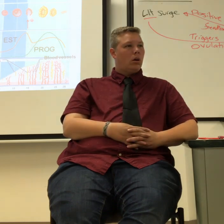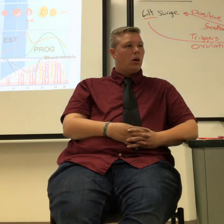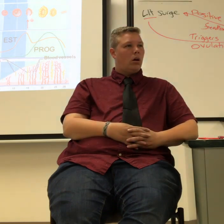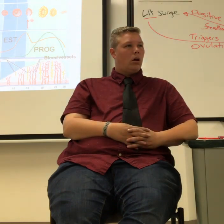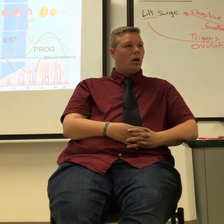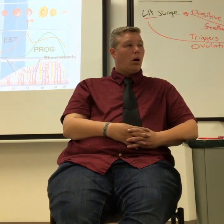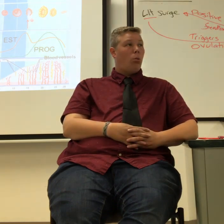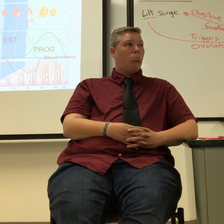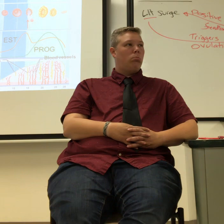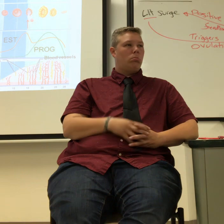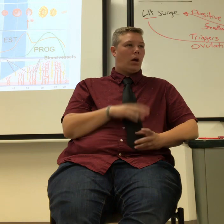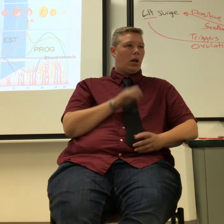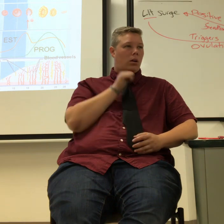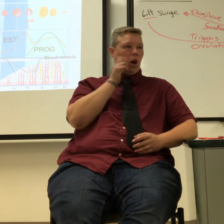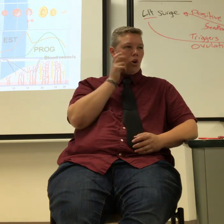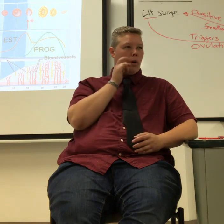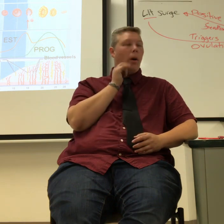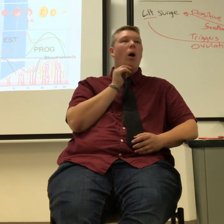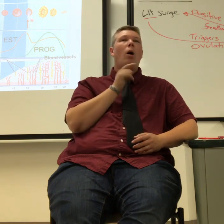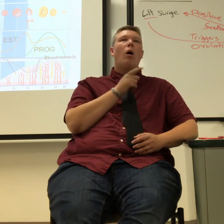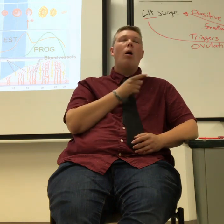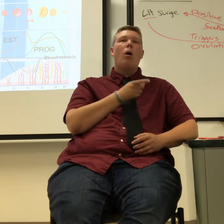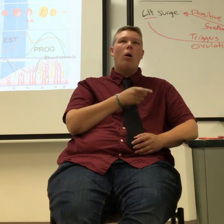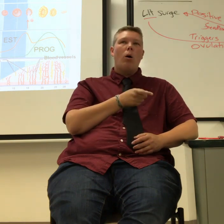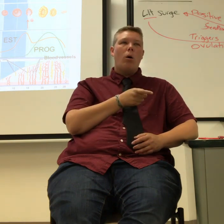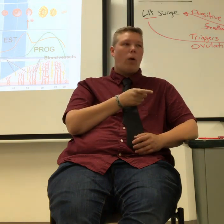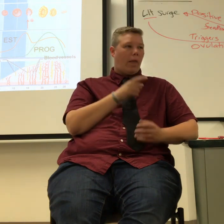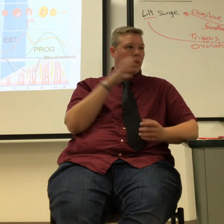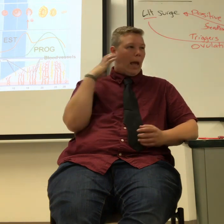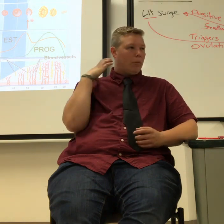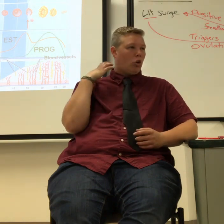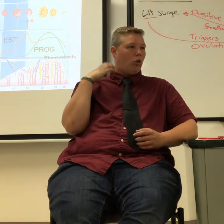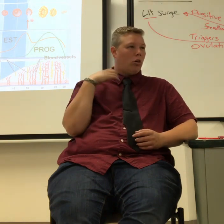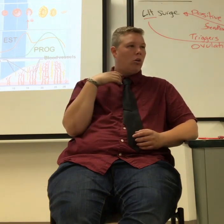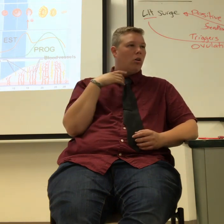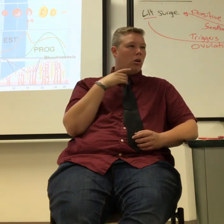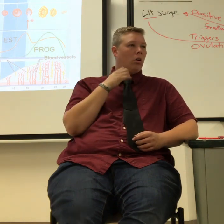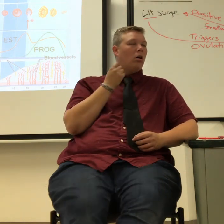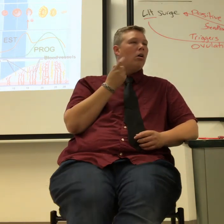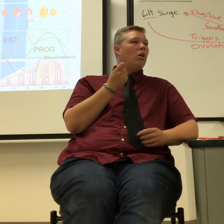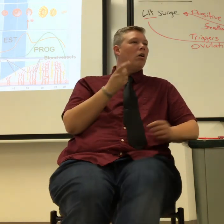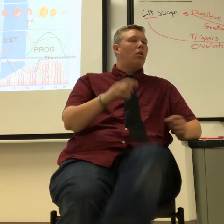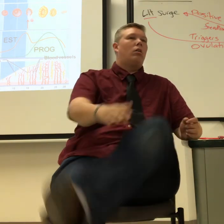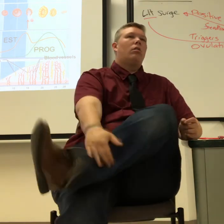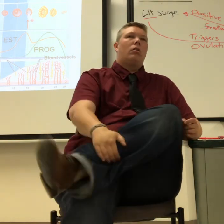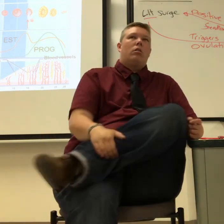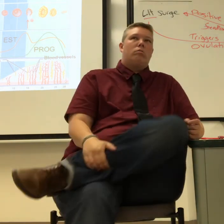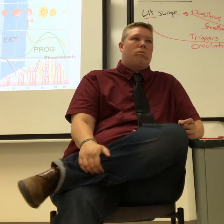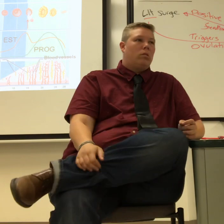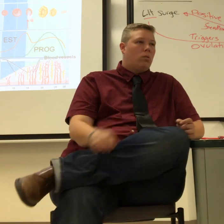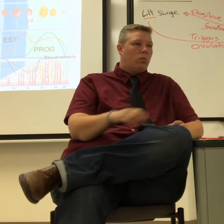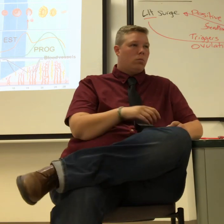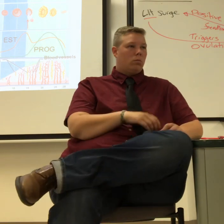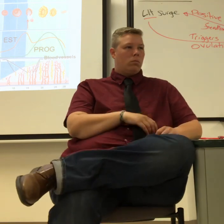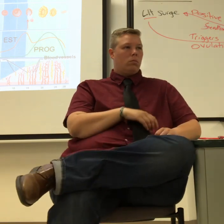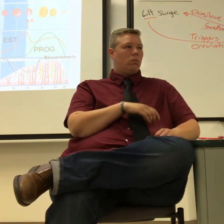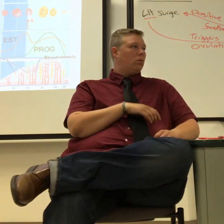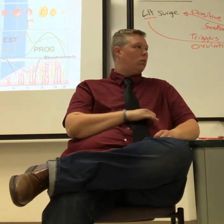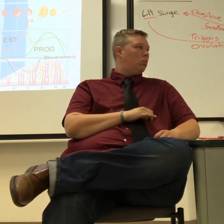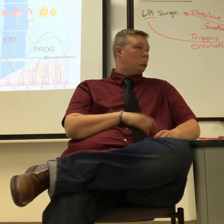Okay. However, that comes next. The ovulation event, right in the middle, day